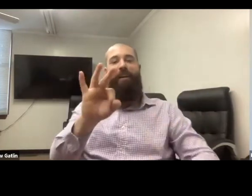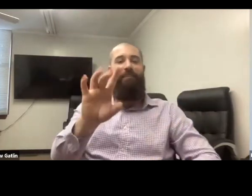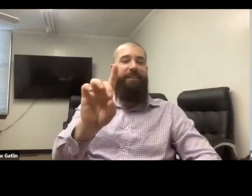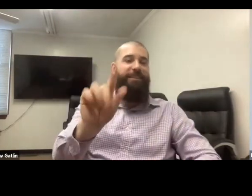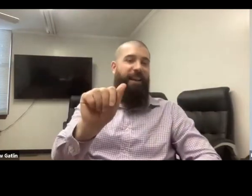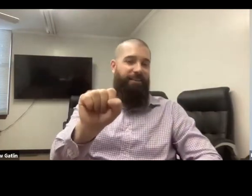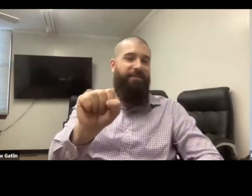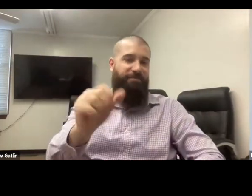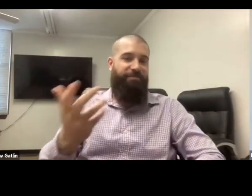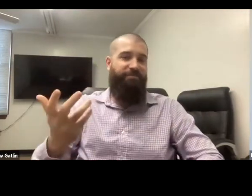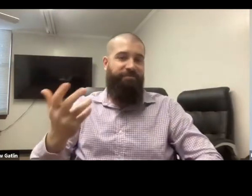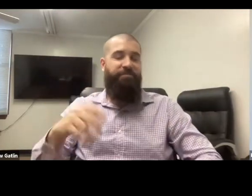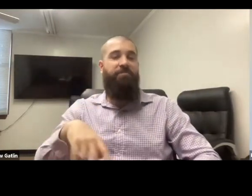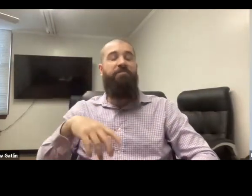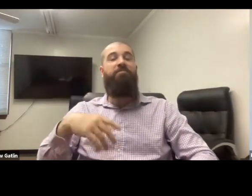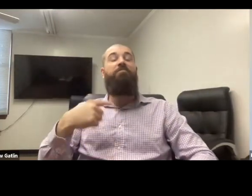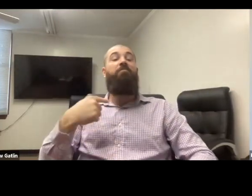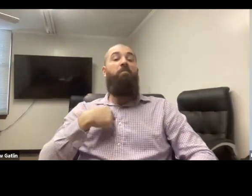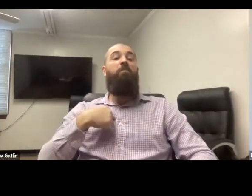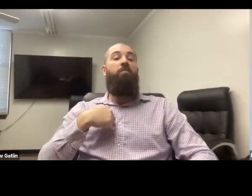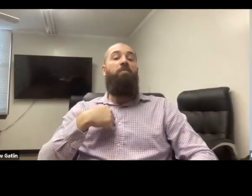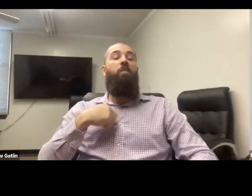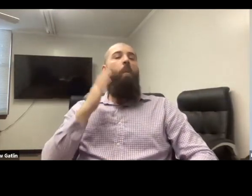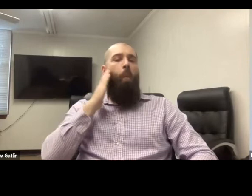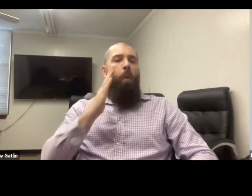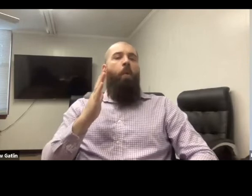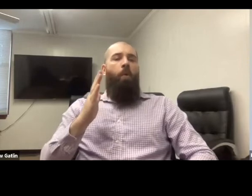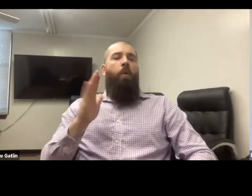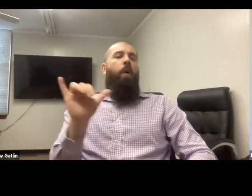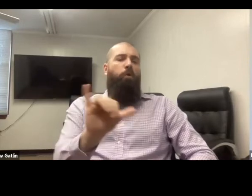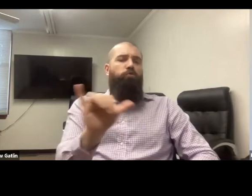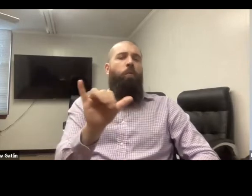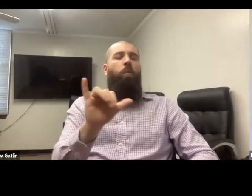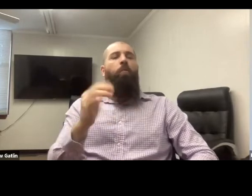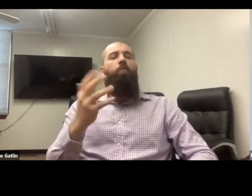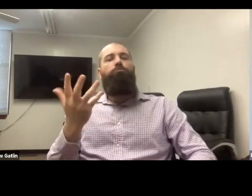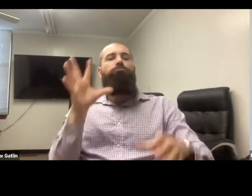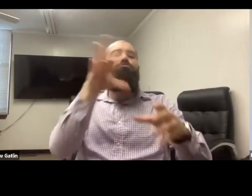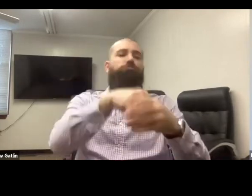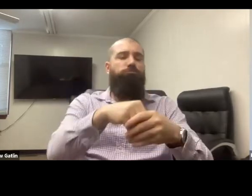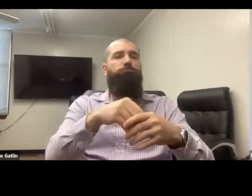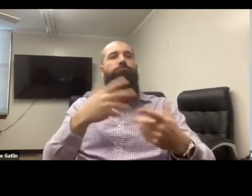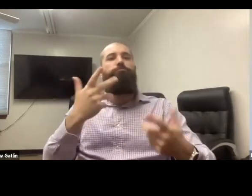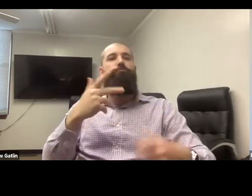Now that's a broad view of that, of what I do.